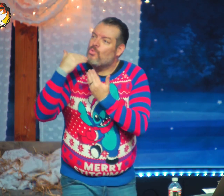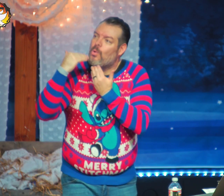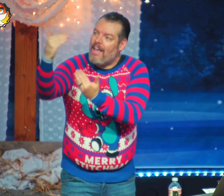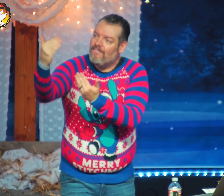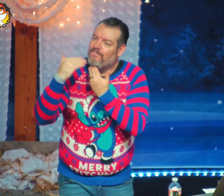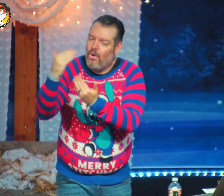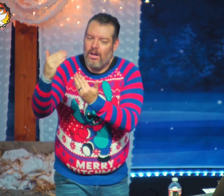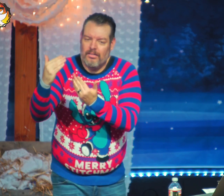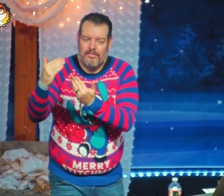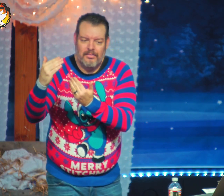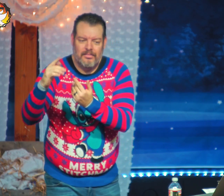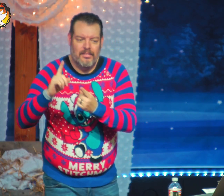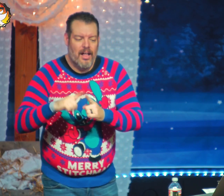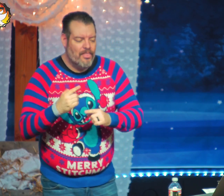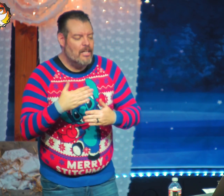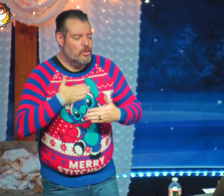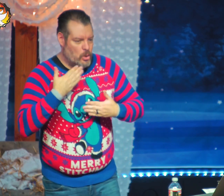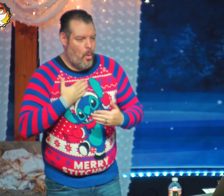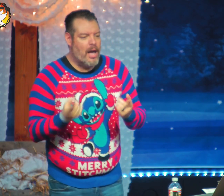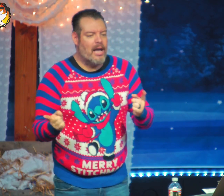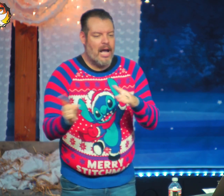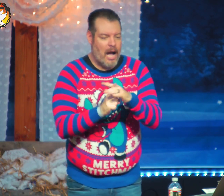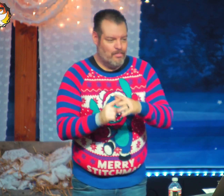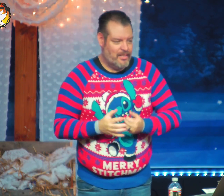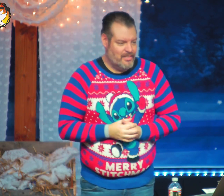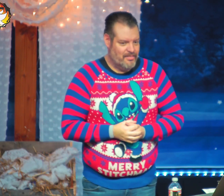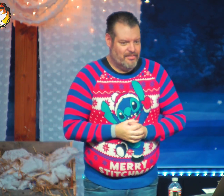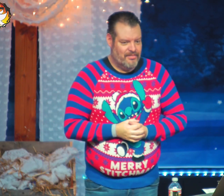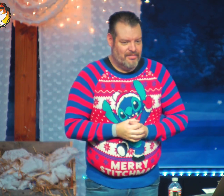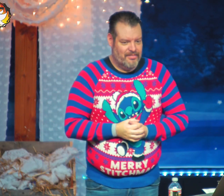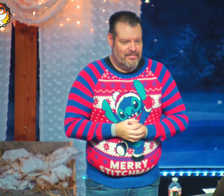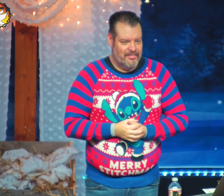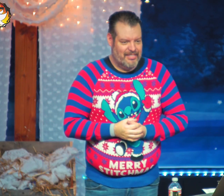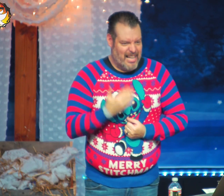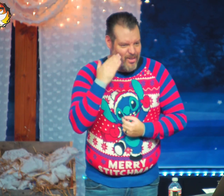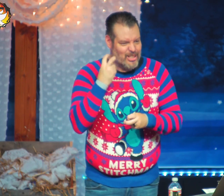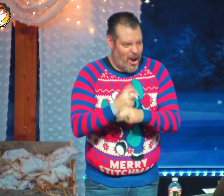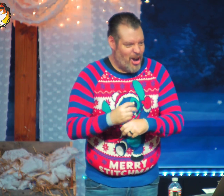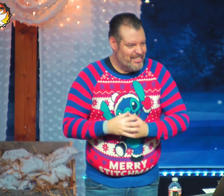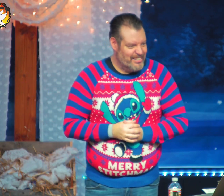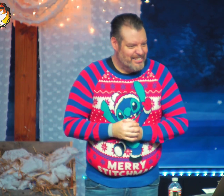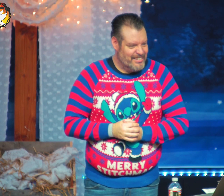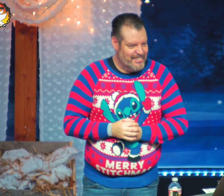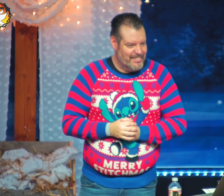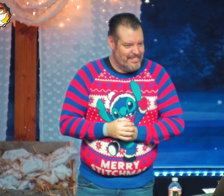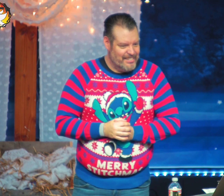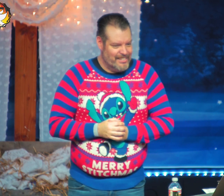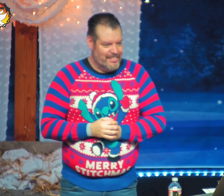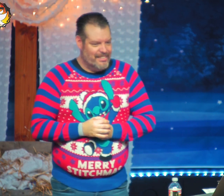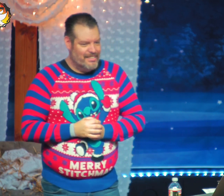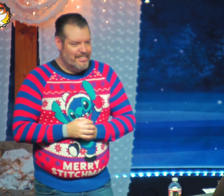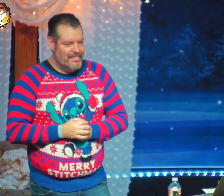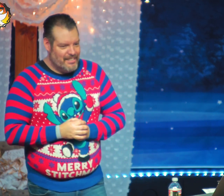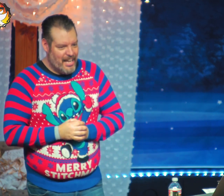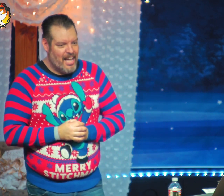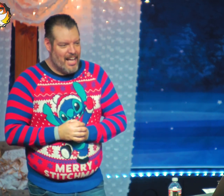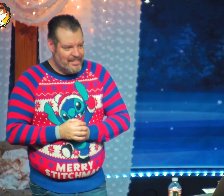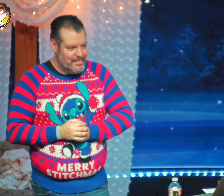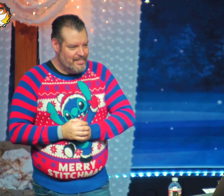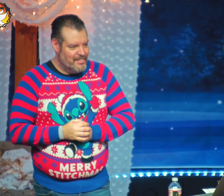precede means before, right? People say, I must have joy and then I can be grateful or thankful. But